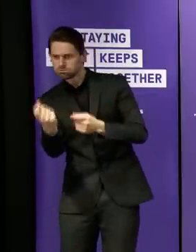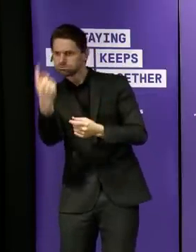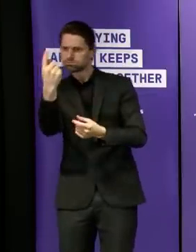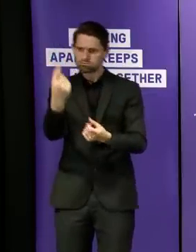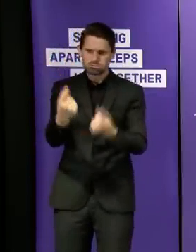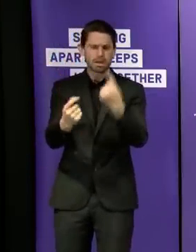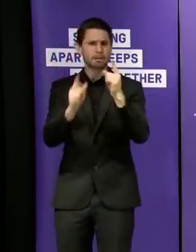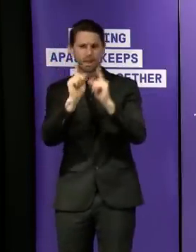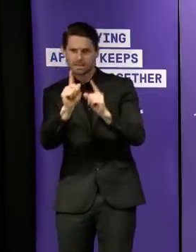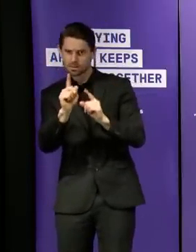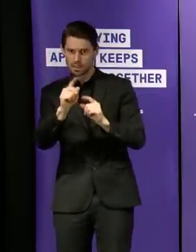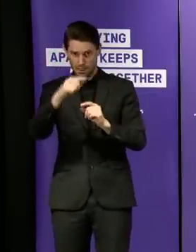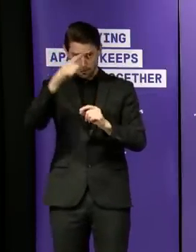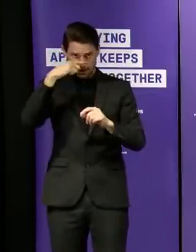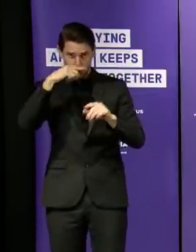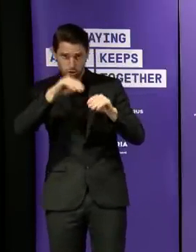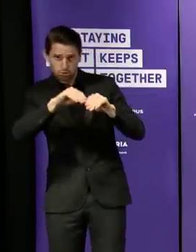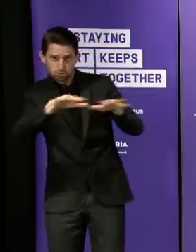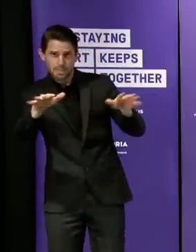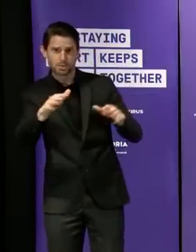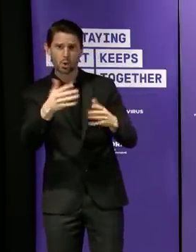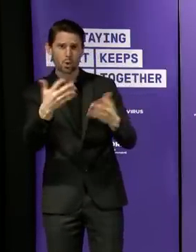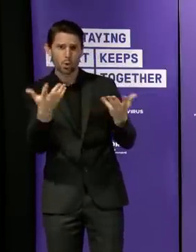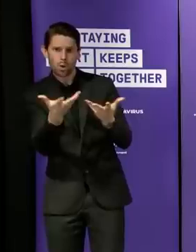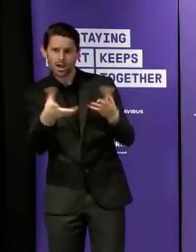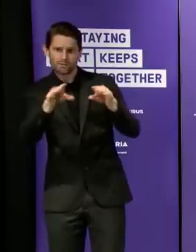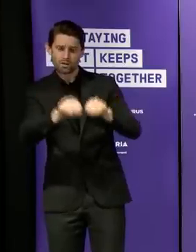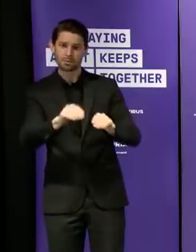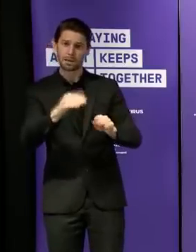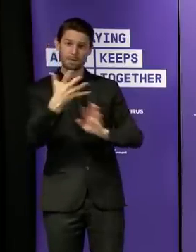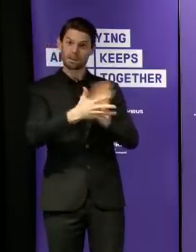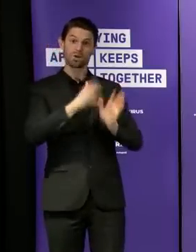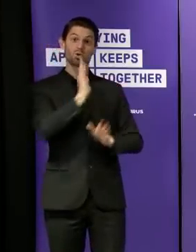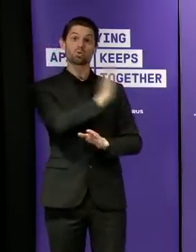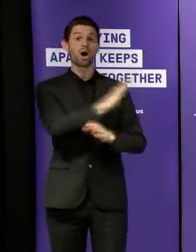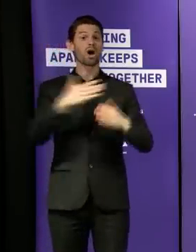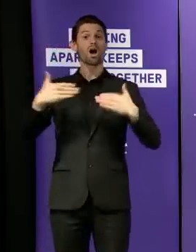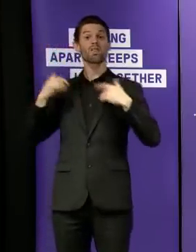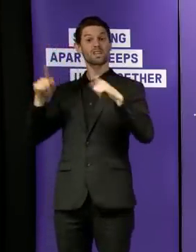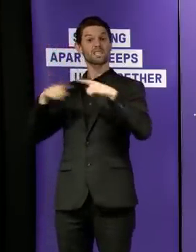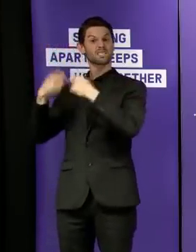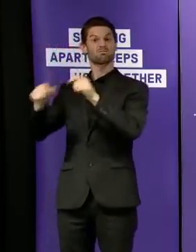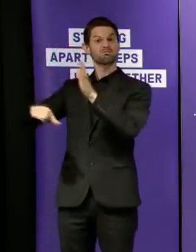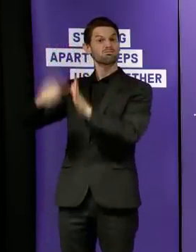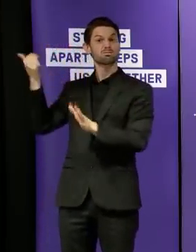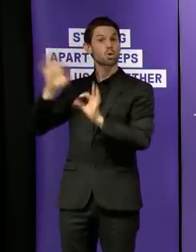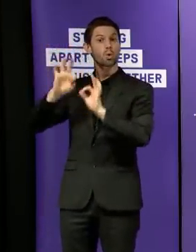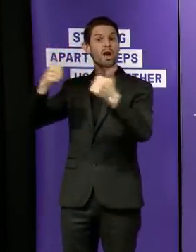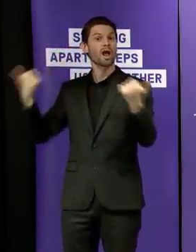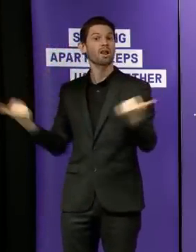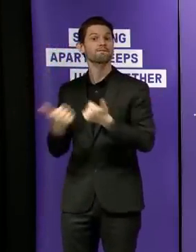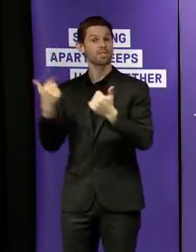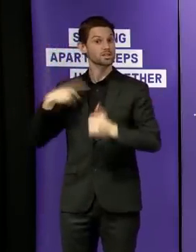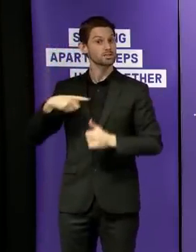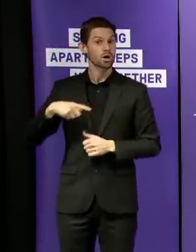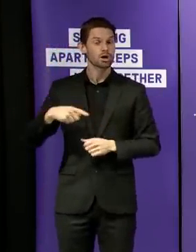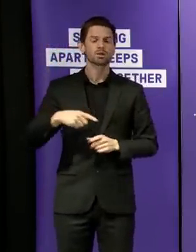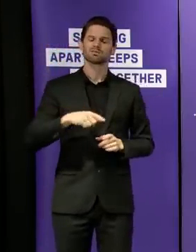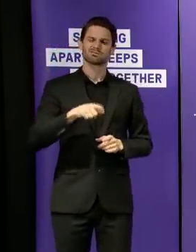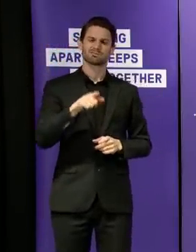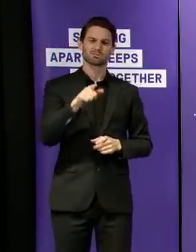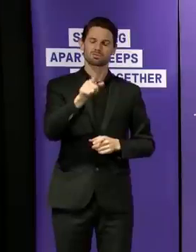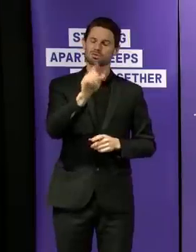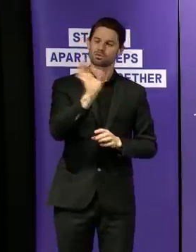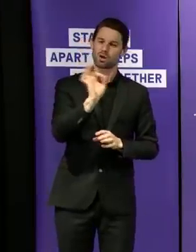that yet, surely that means that Victoria's contact tracing is just not up to scratch for us to reopen. No, it means no such thing at all. It means no such thing at all. Have a look